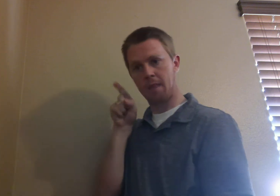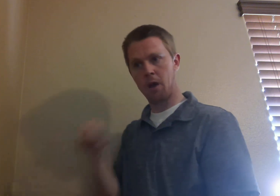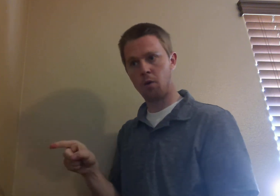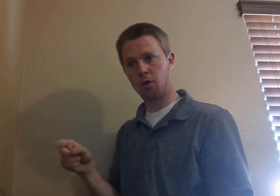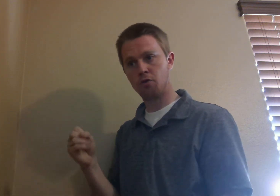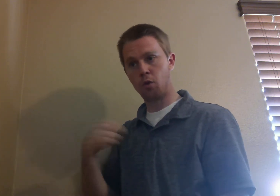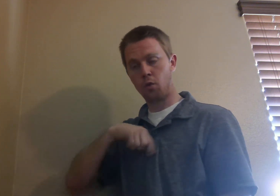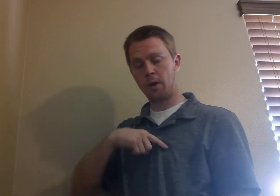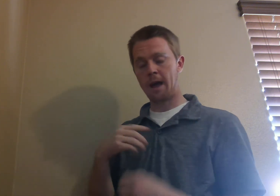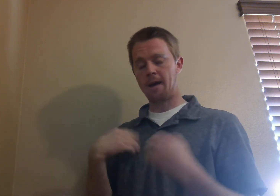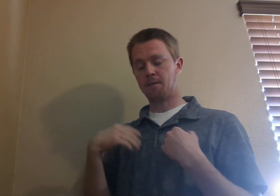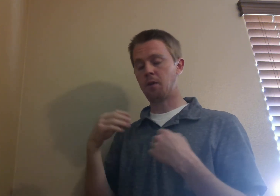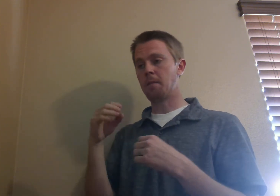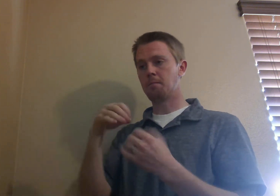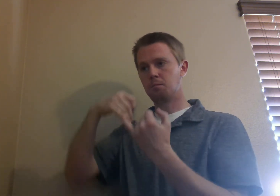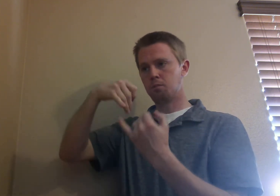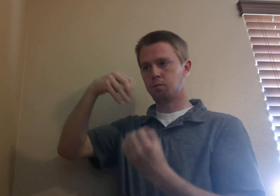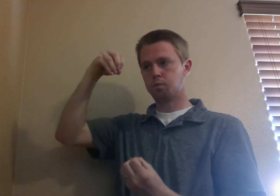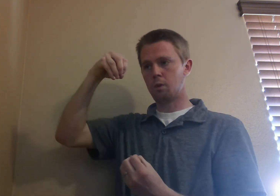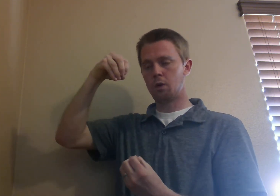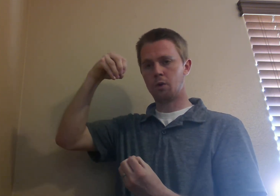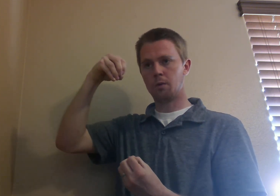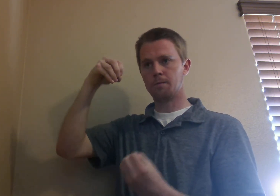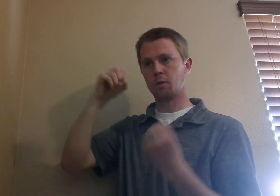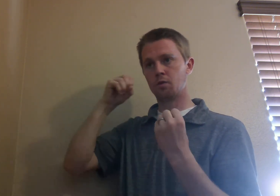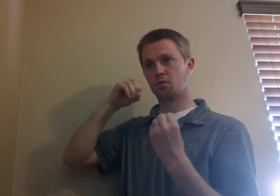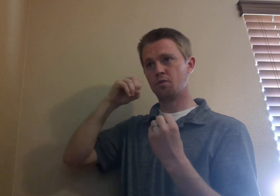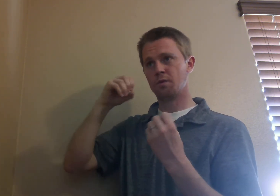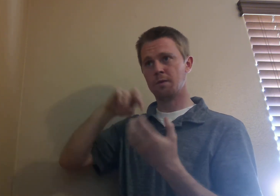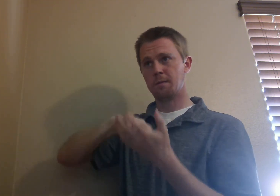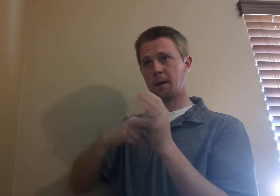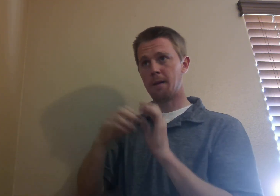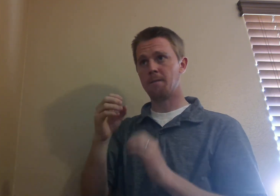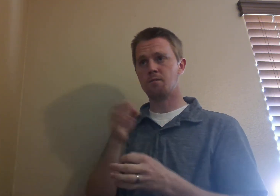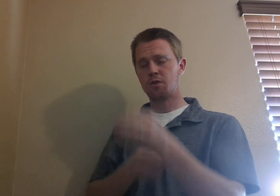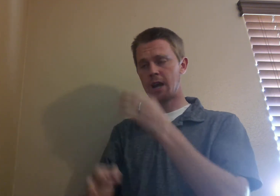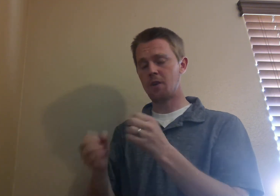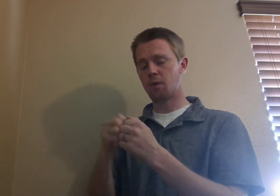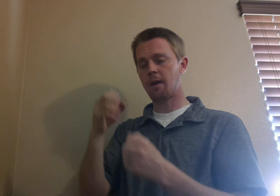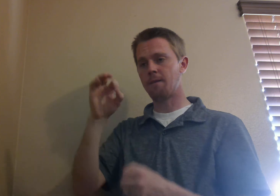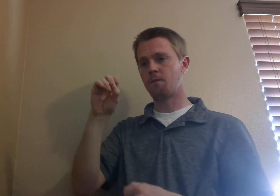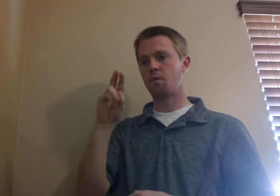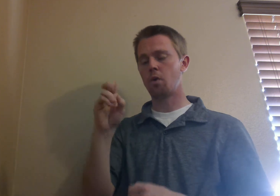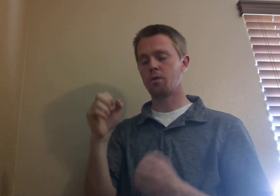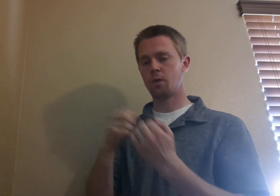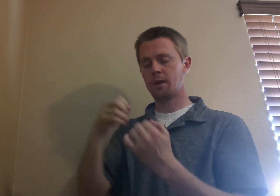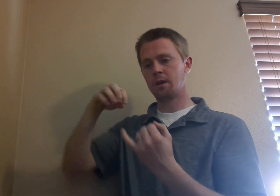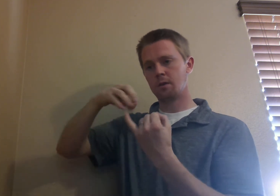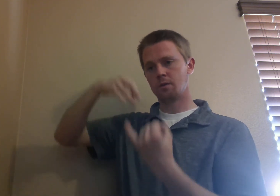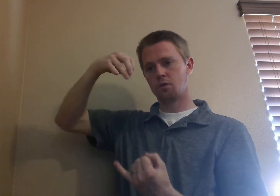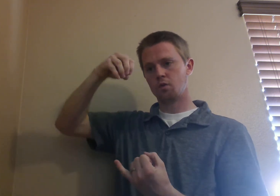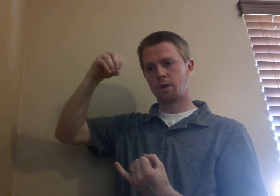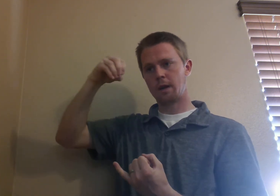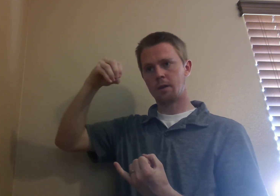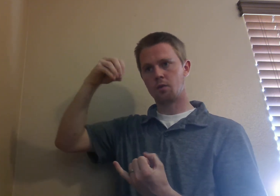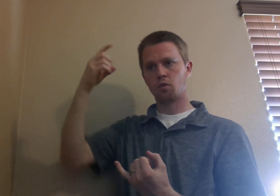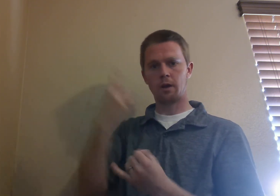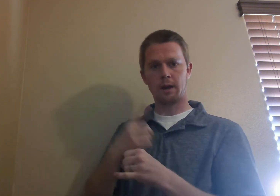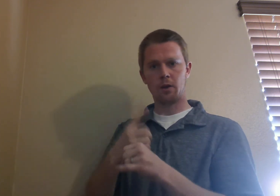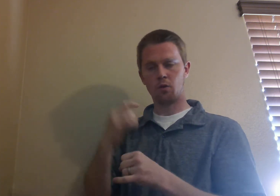have the mass of the balloon and the acceleration, so that should net in a force, and we'll have to react with this string, right? You guys ready? Yes, sir.